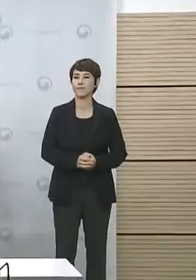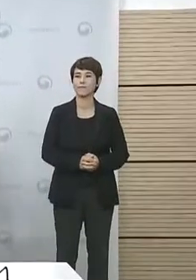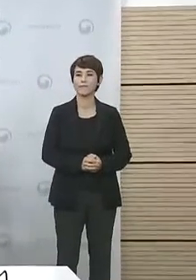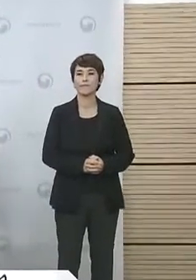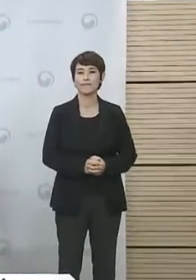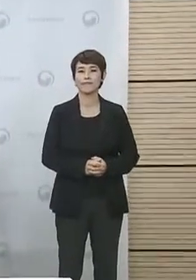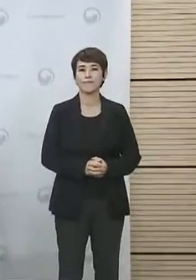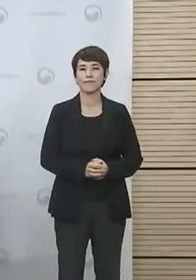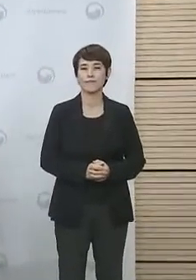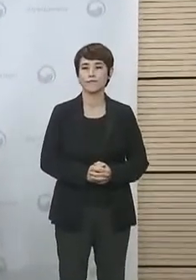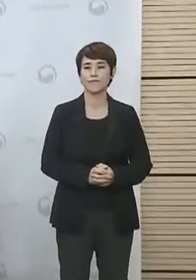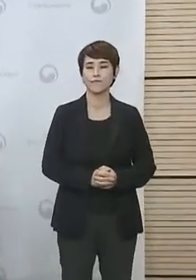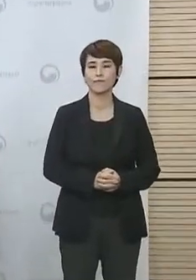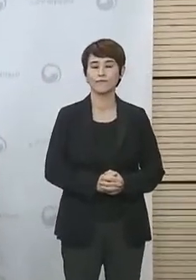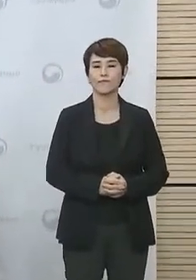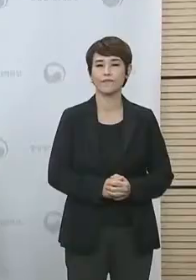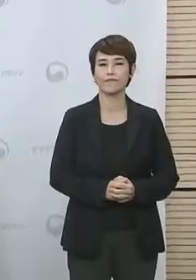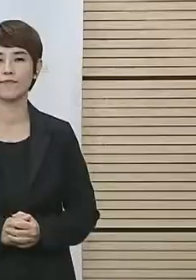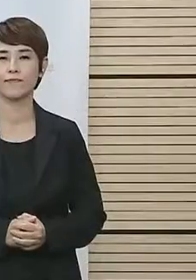afterwards.